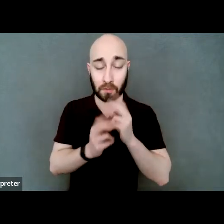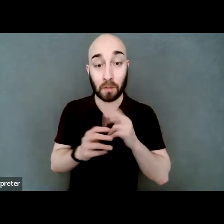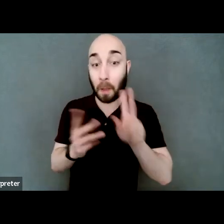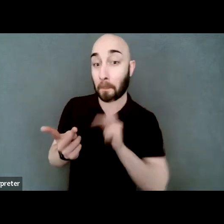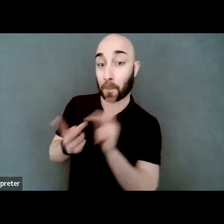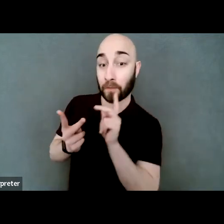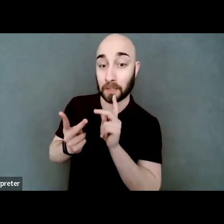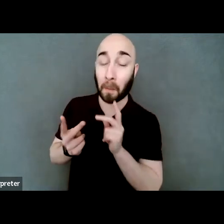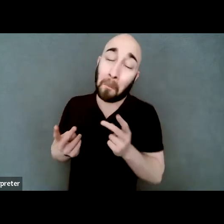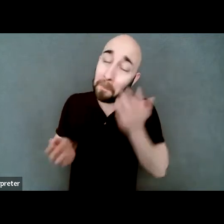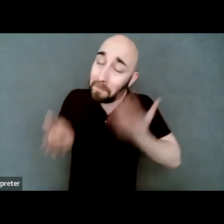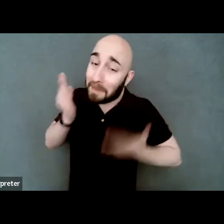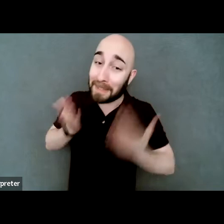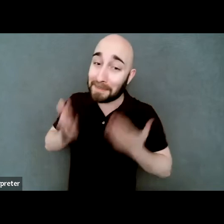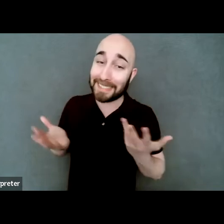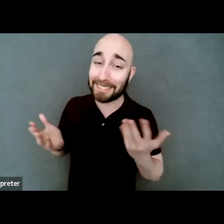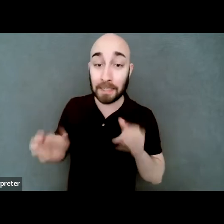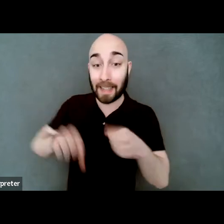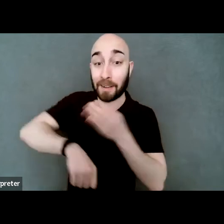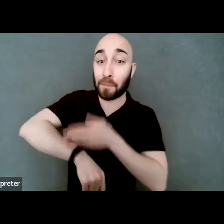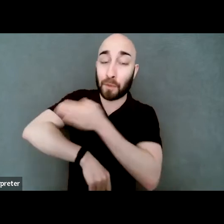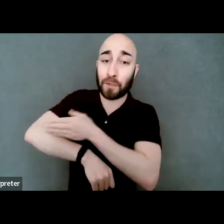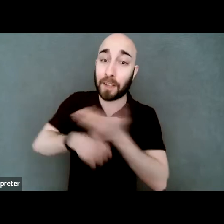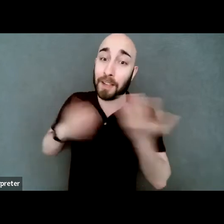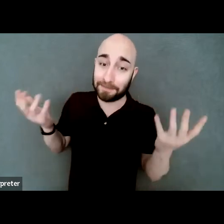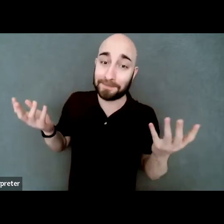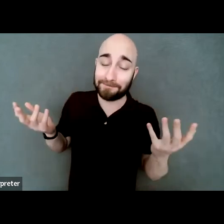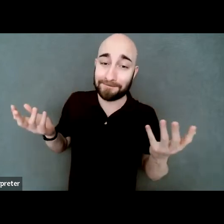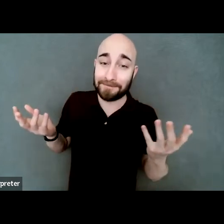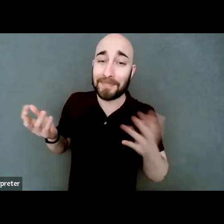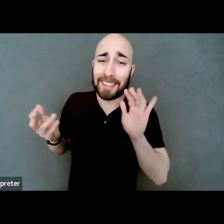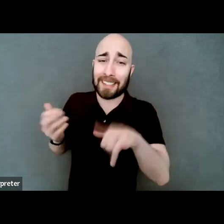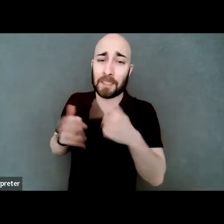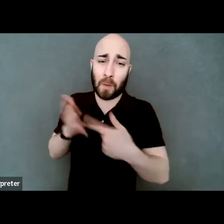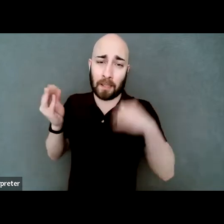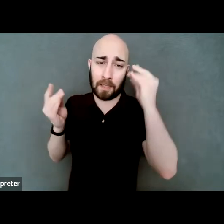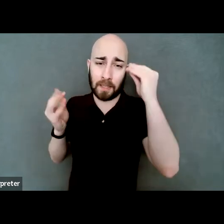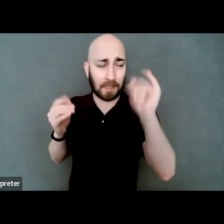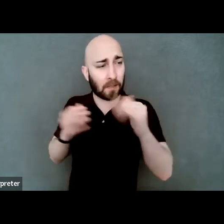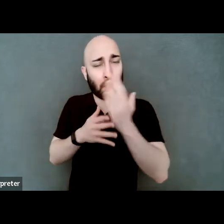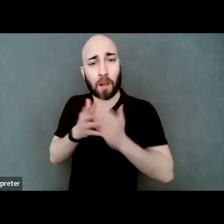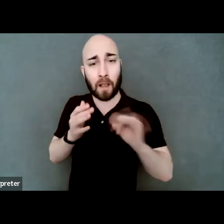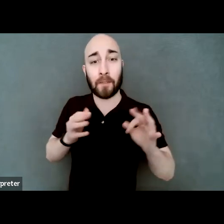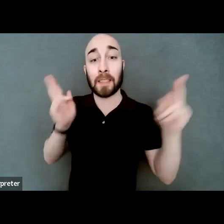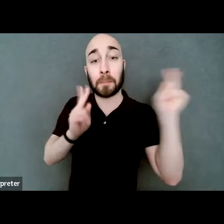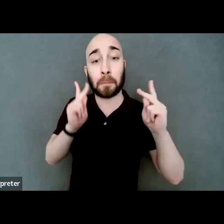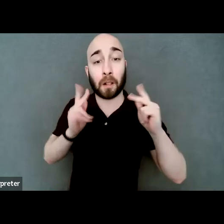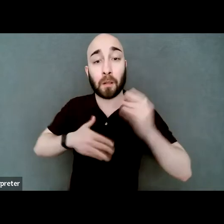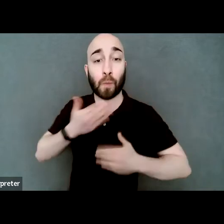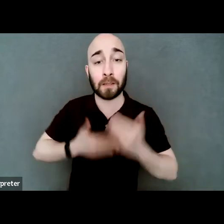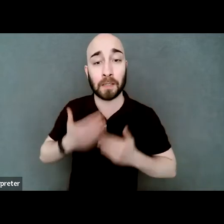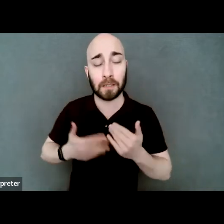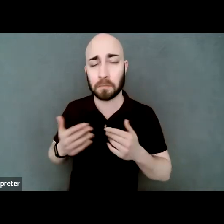Maybe. Can it be better? Is it, you know, and that's one of the things where I think that's part of the people process. It doesn't have to be